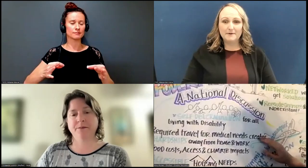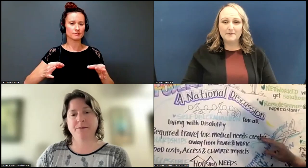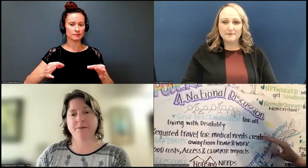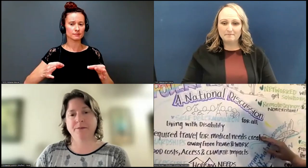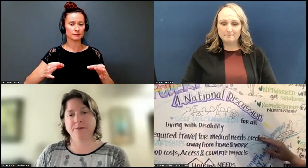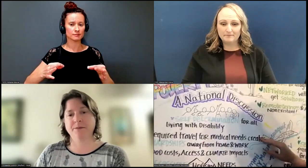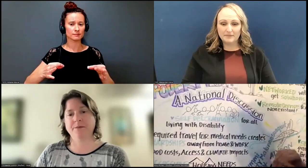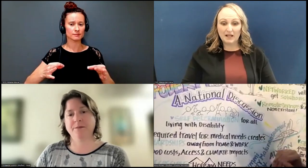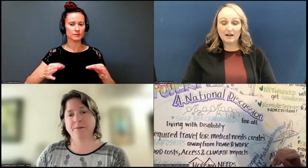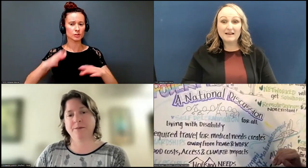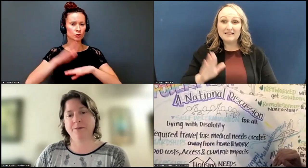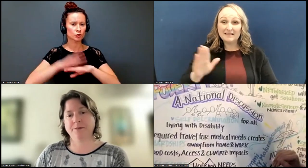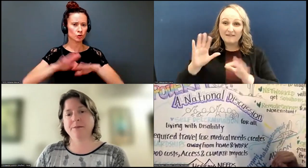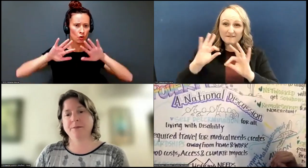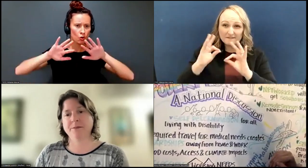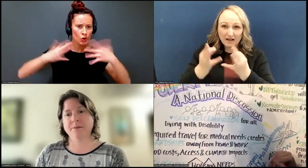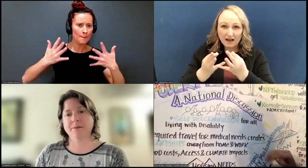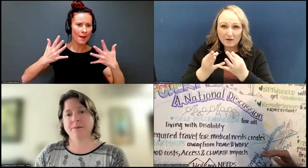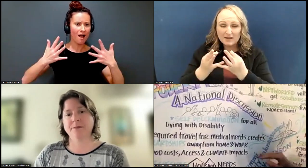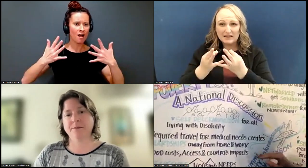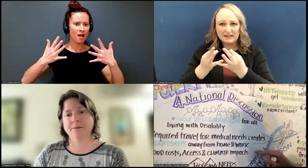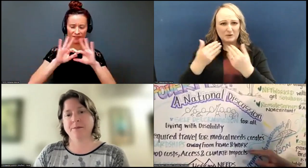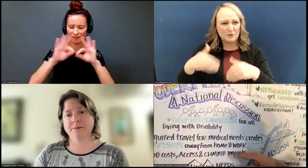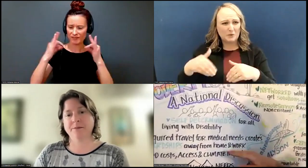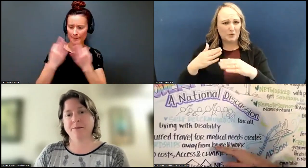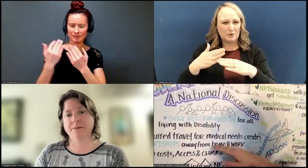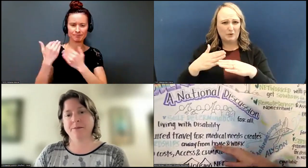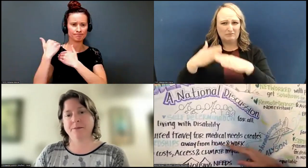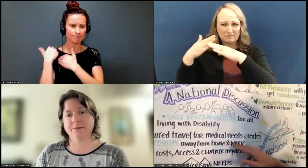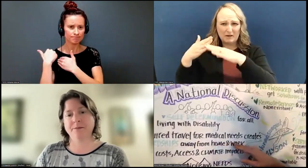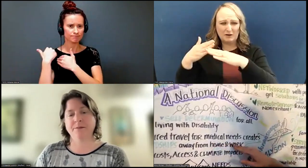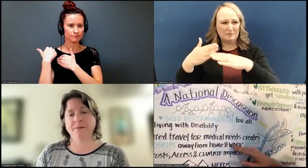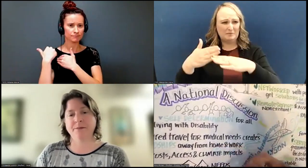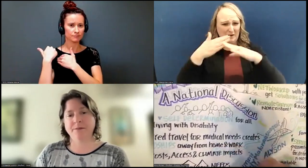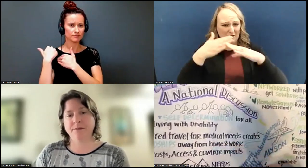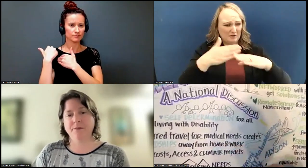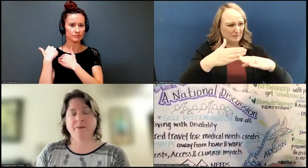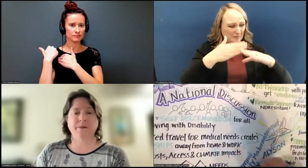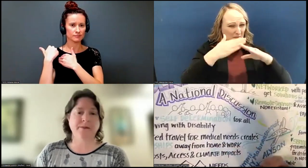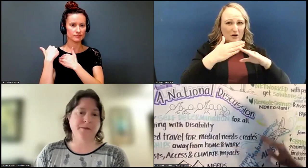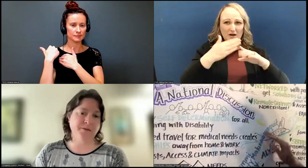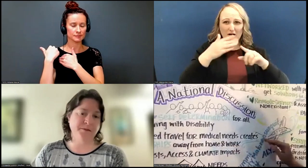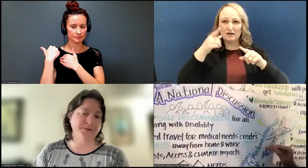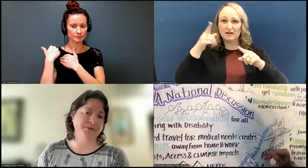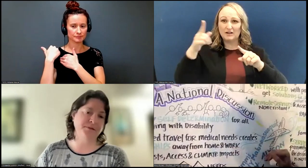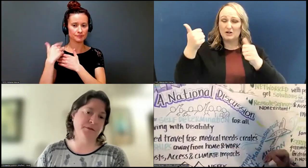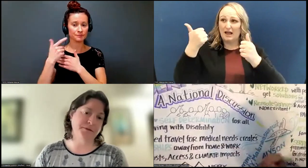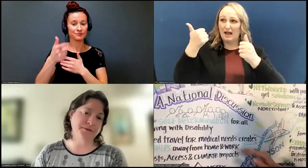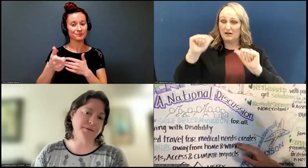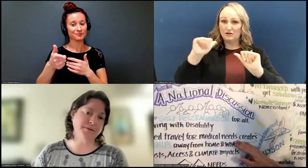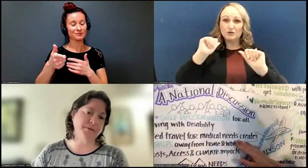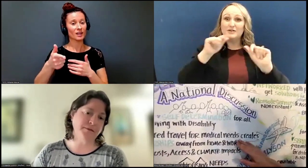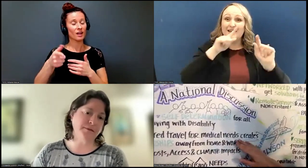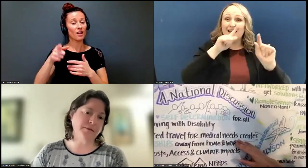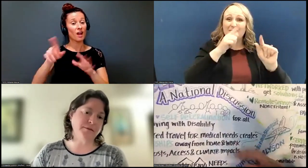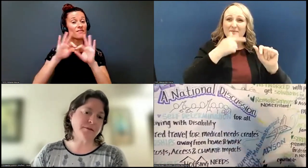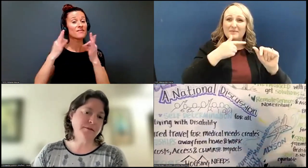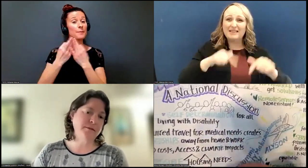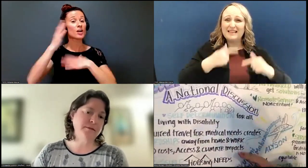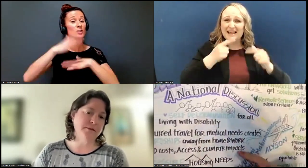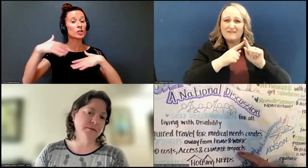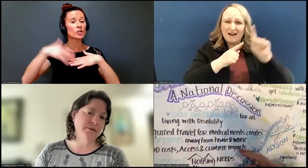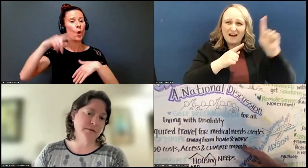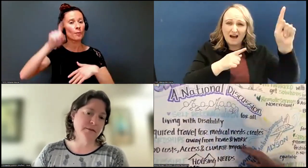experienced by their families and barriers just for having to travel away from home, both the costs and being away from